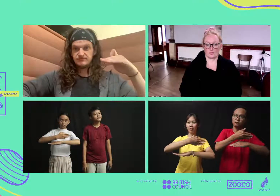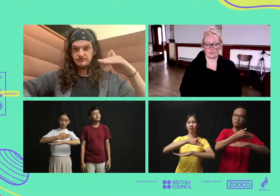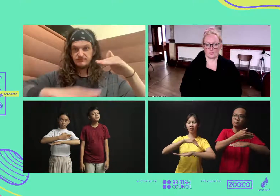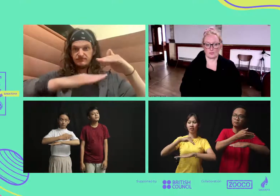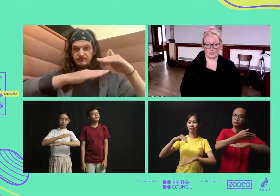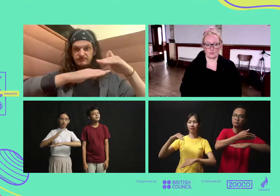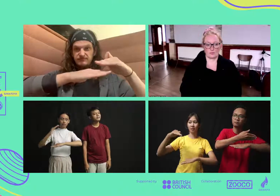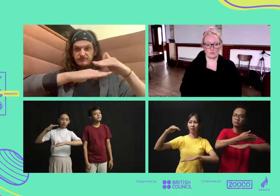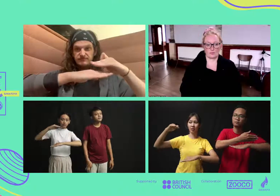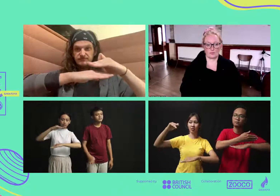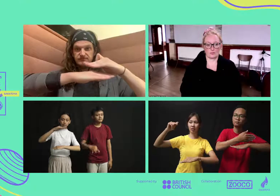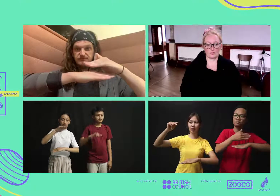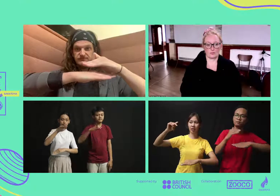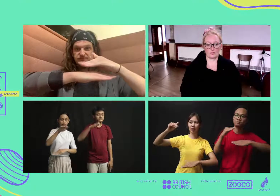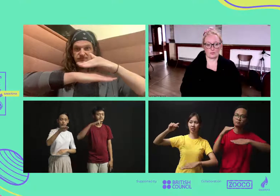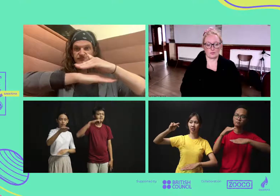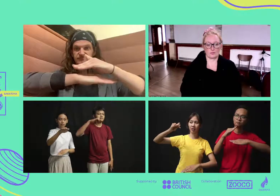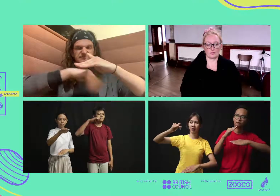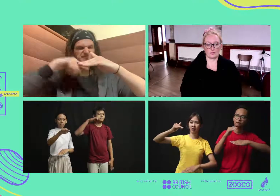or it could be like this.